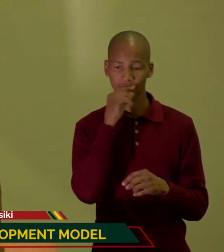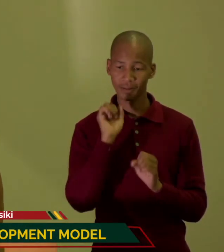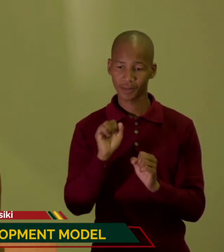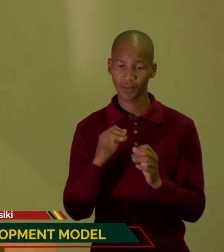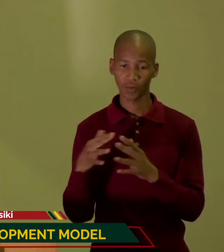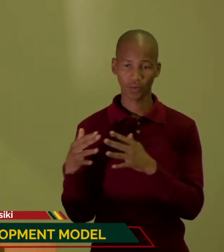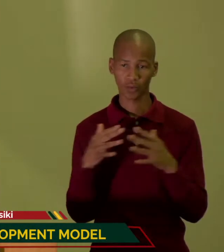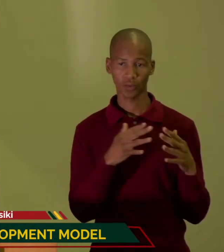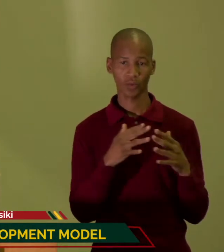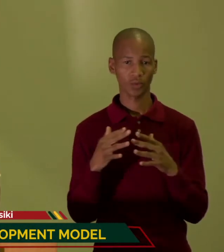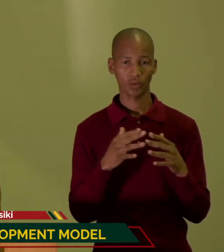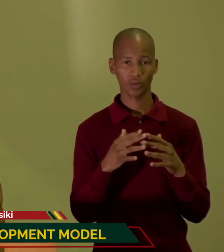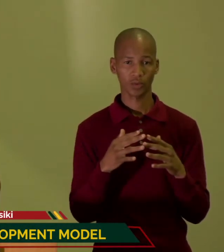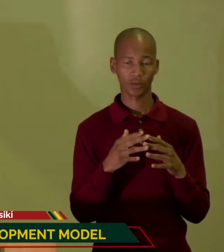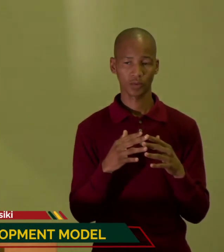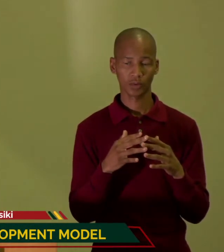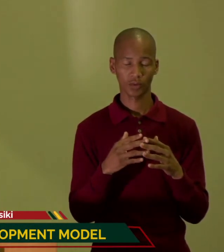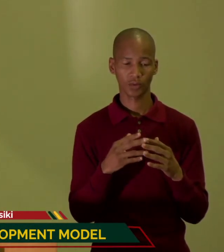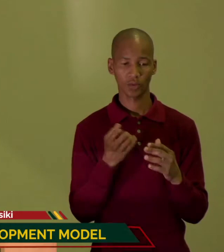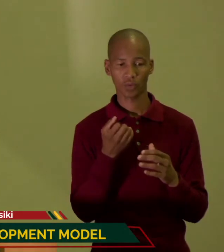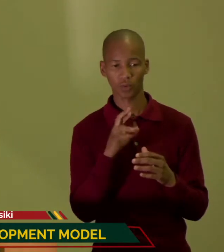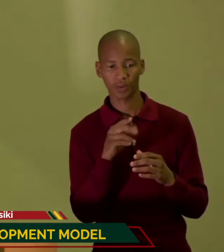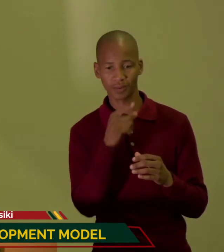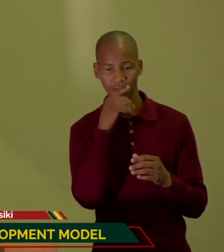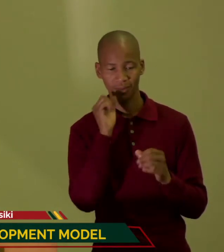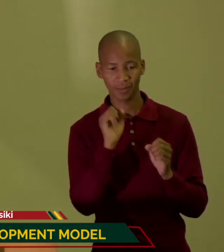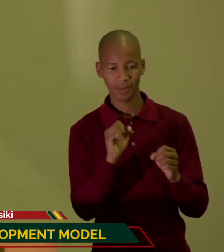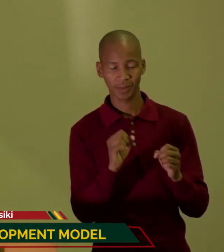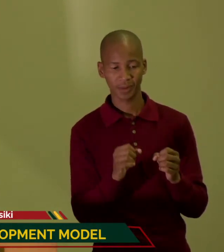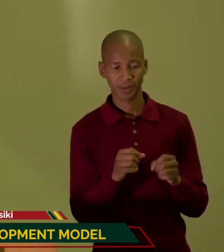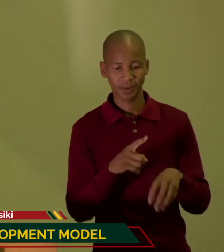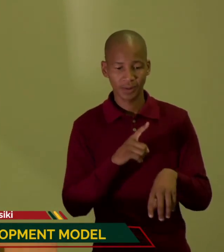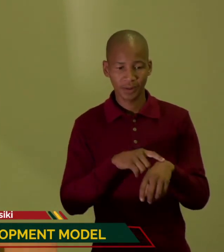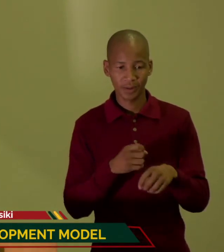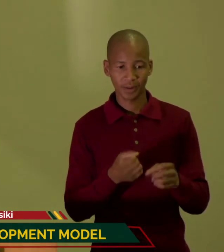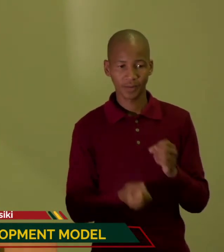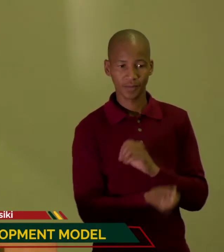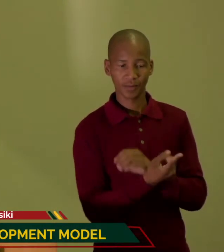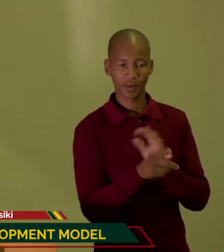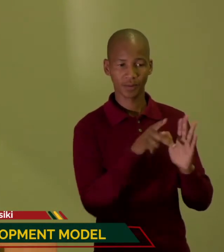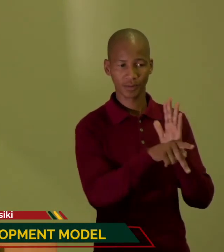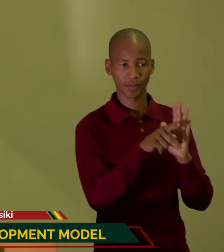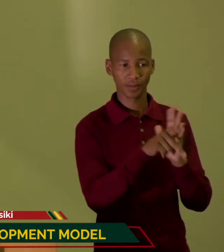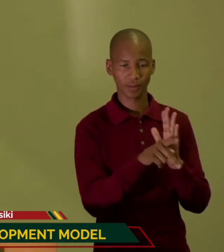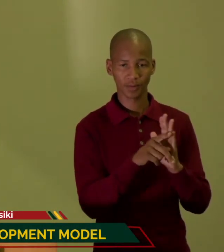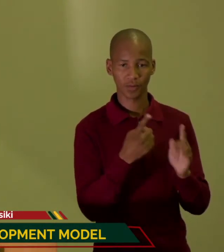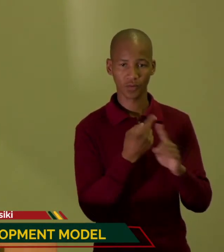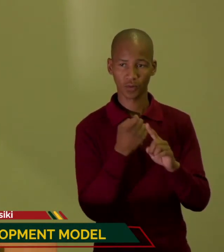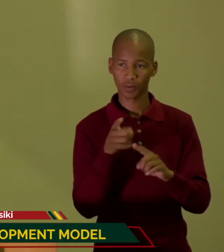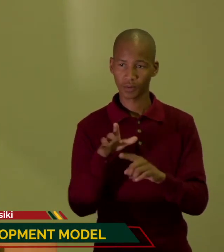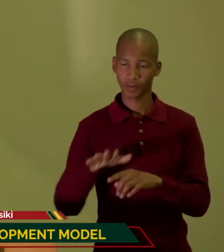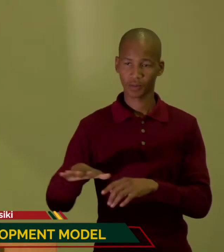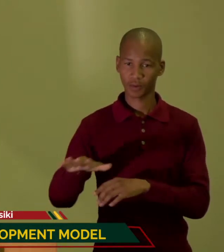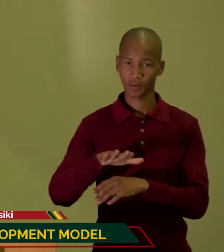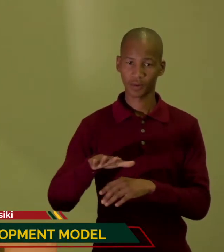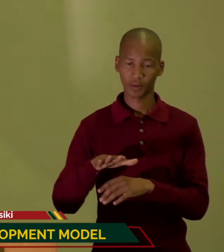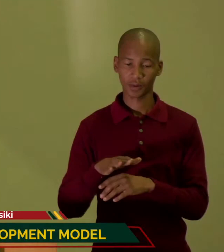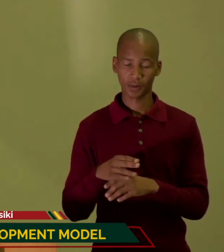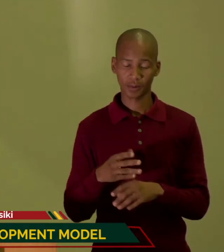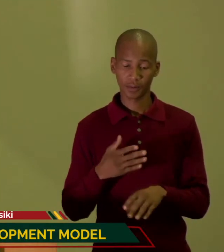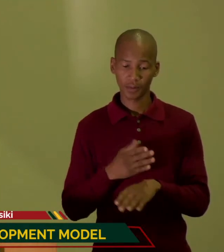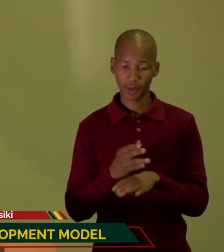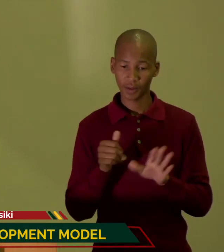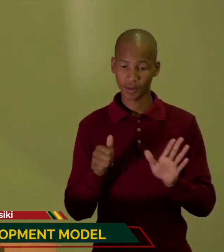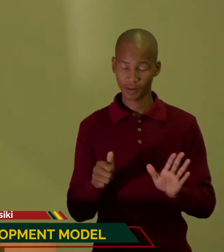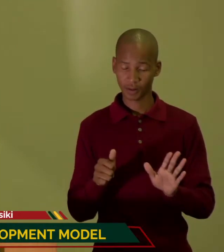or the massacre that happened in that area. On the 6th of June this year, we'll